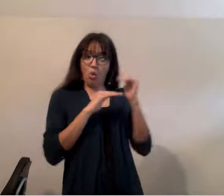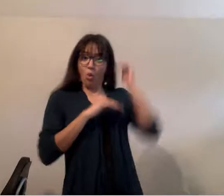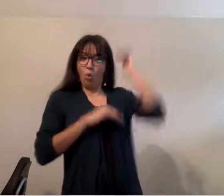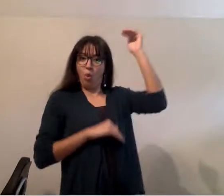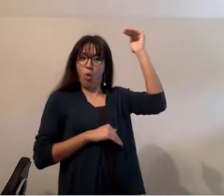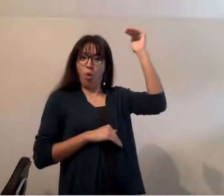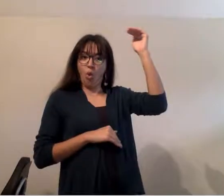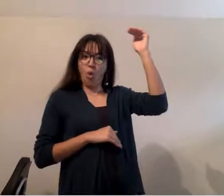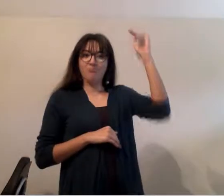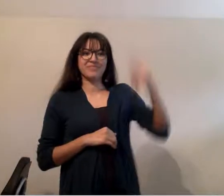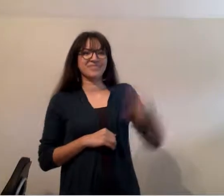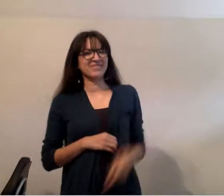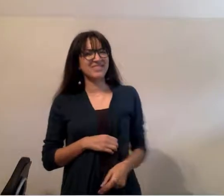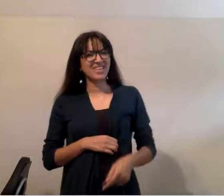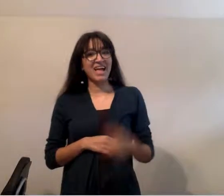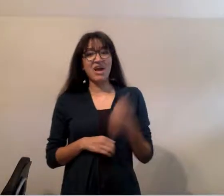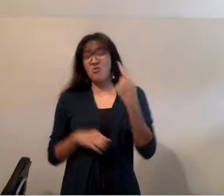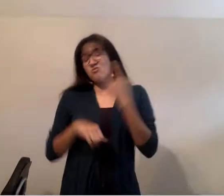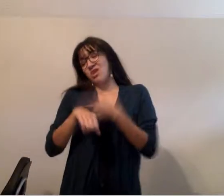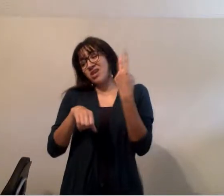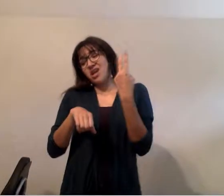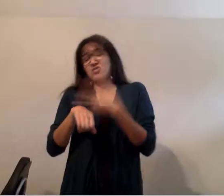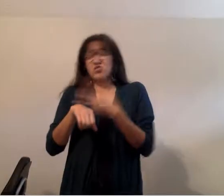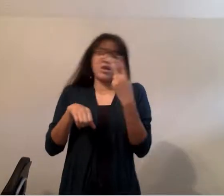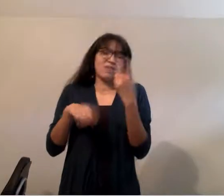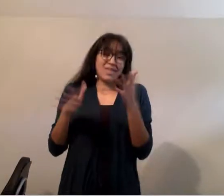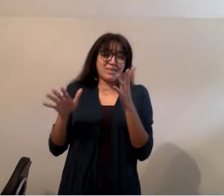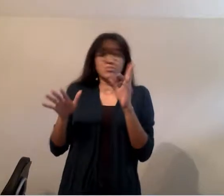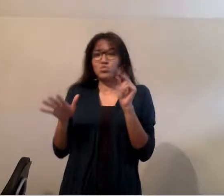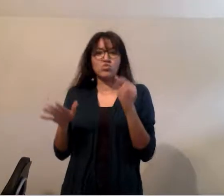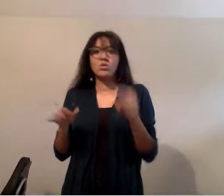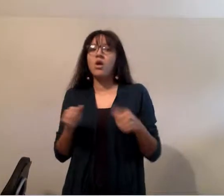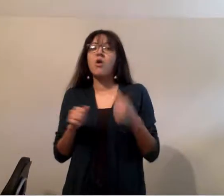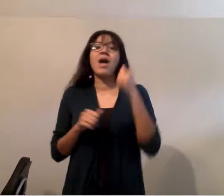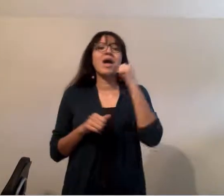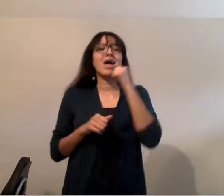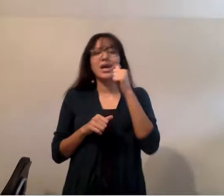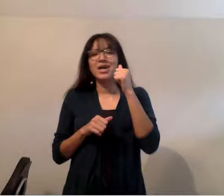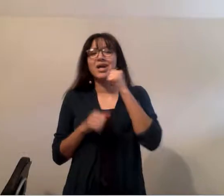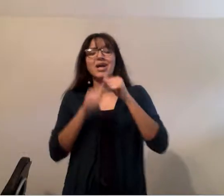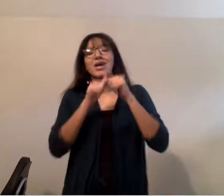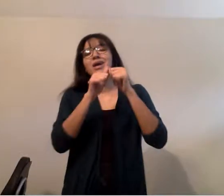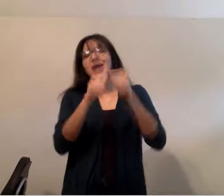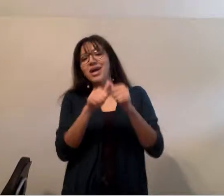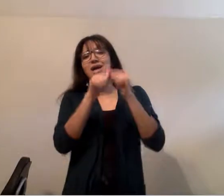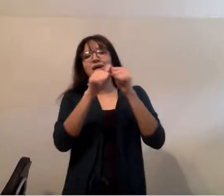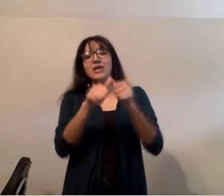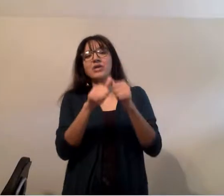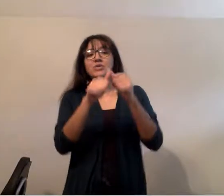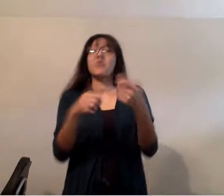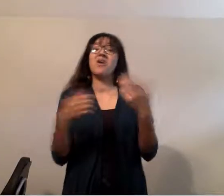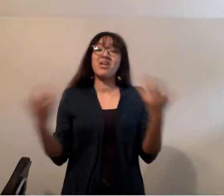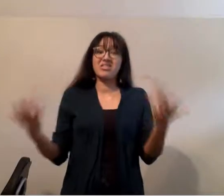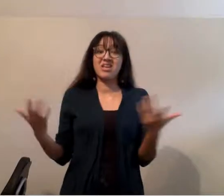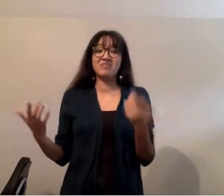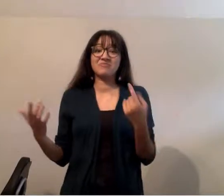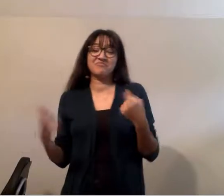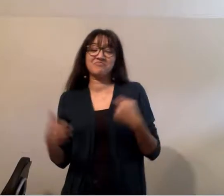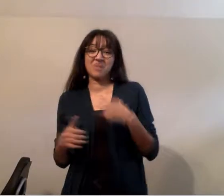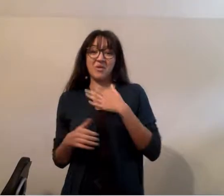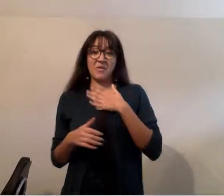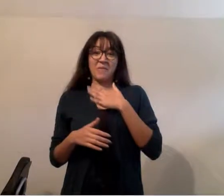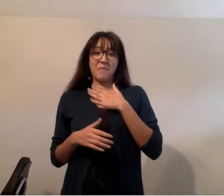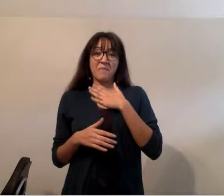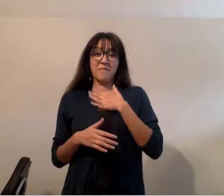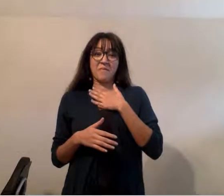And that would happen every single paper. But then came my 90-page senior thesis, a paper you're supposed to spend a